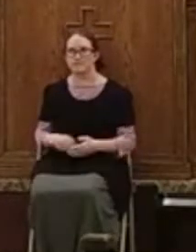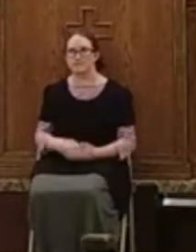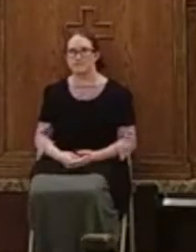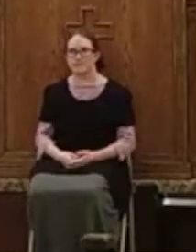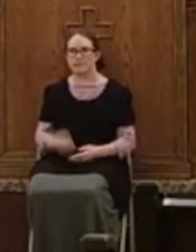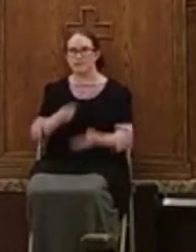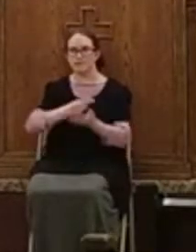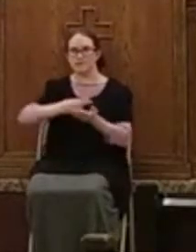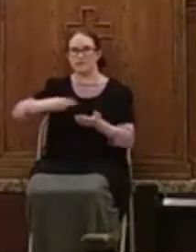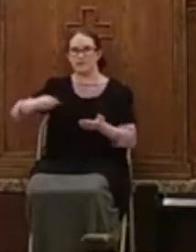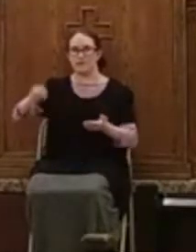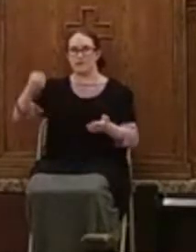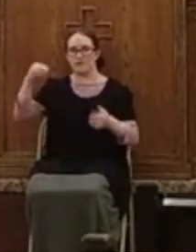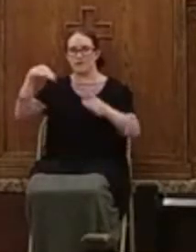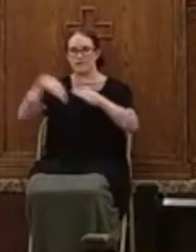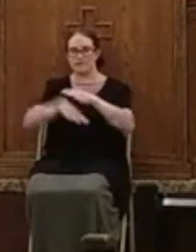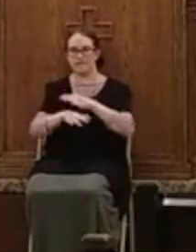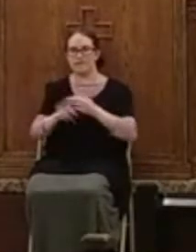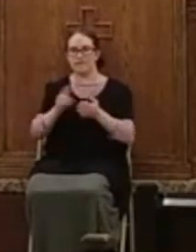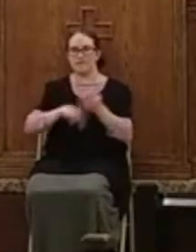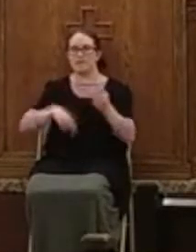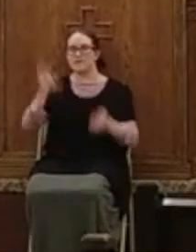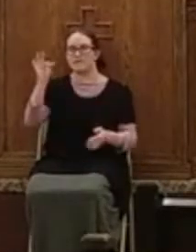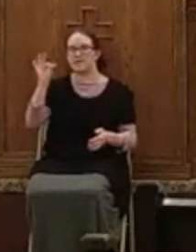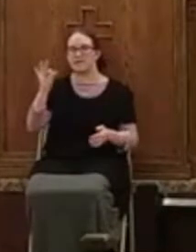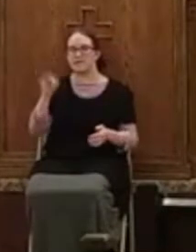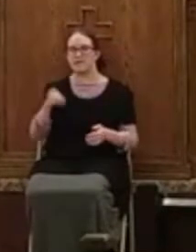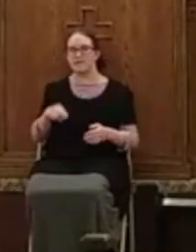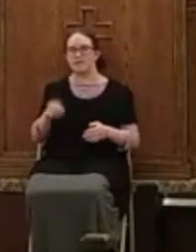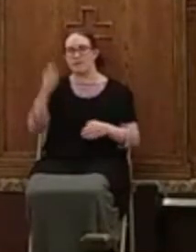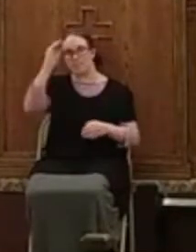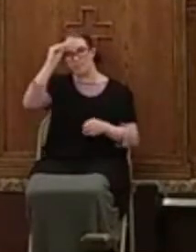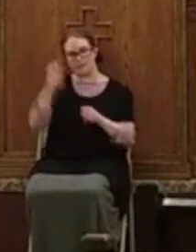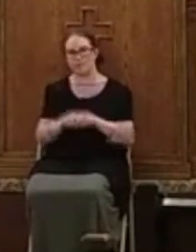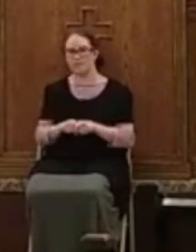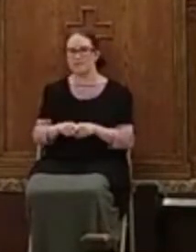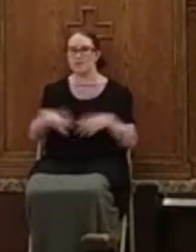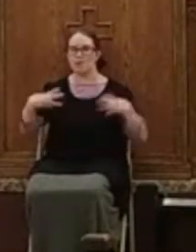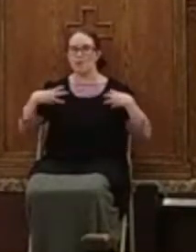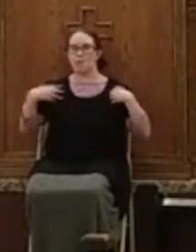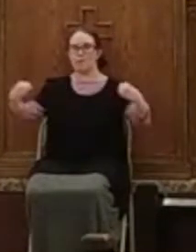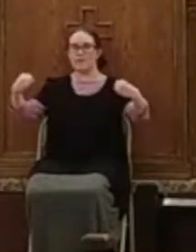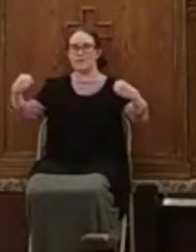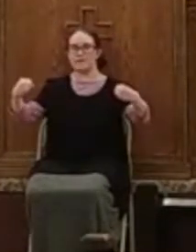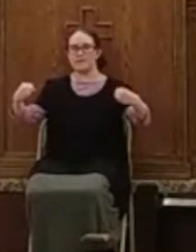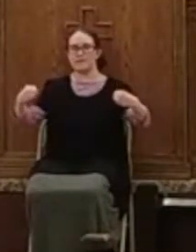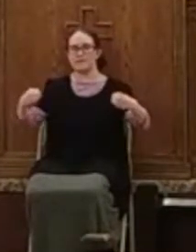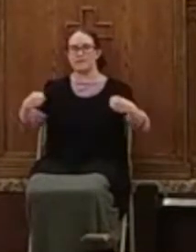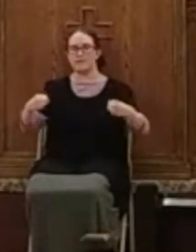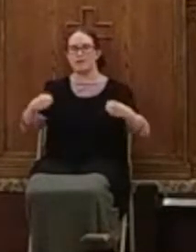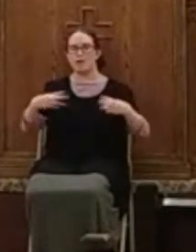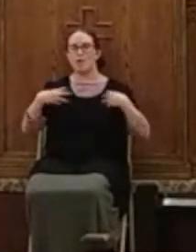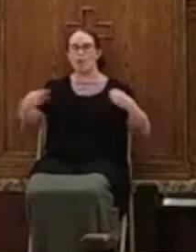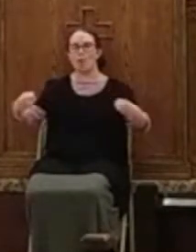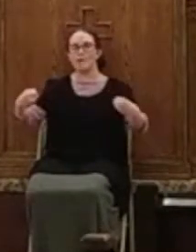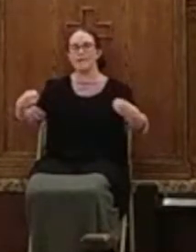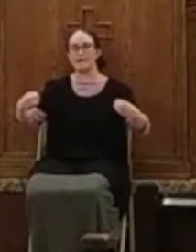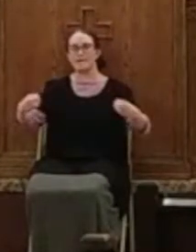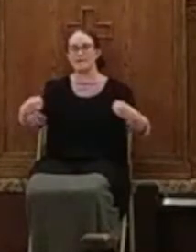About divine access. Verse 19. Having therefore, brethren, boldness. Everybody say